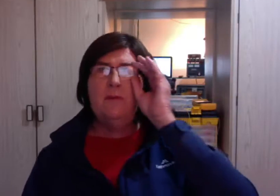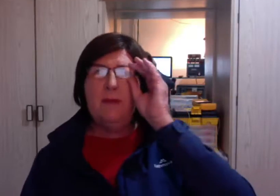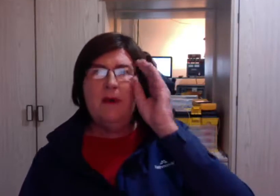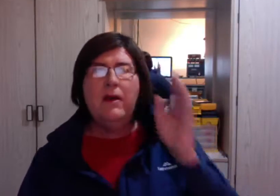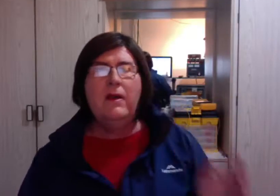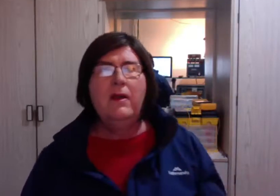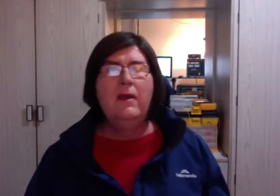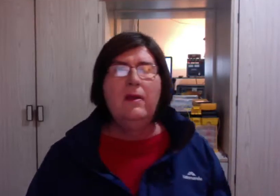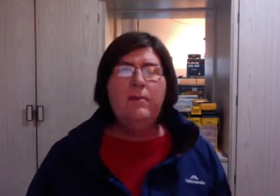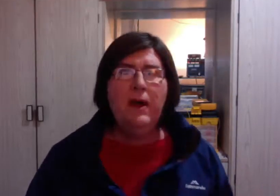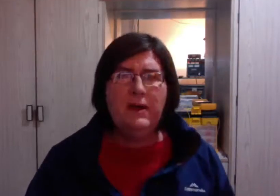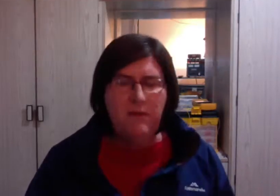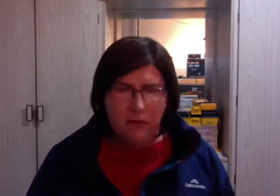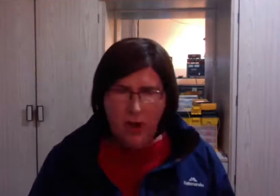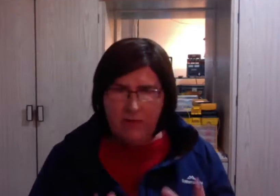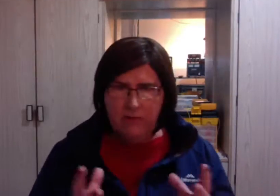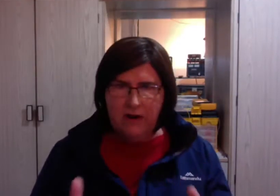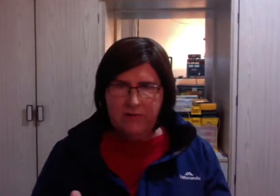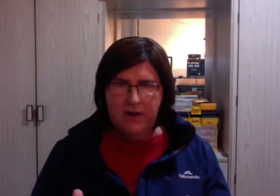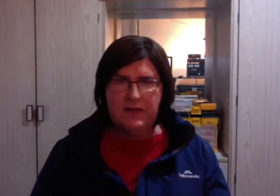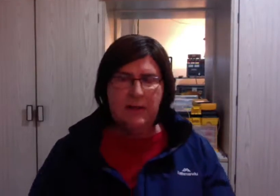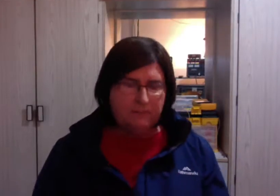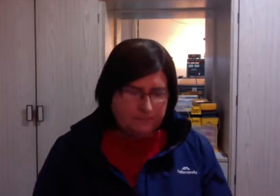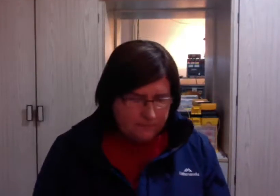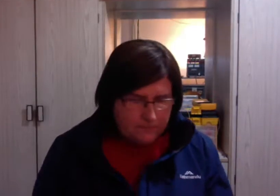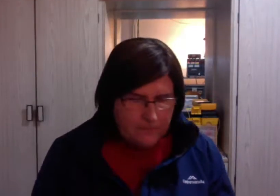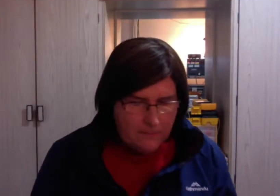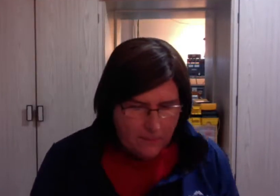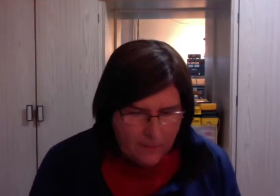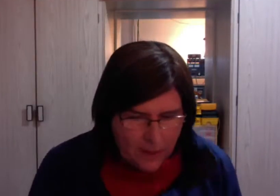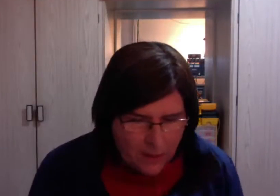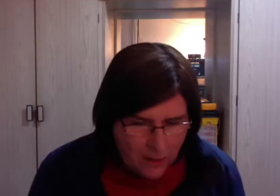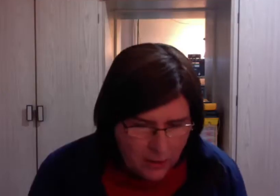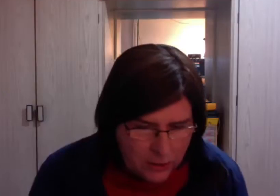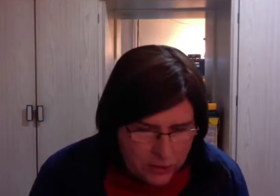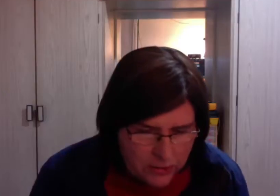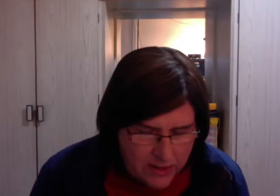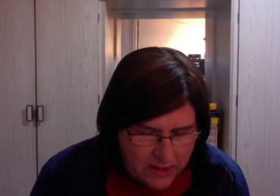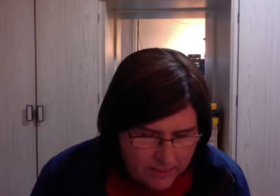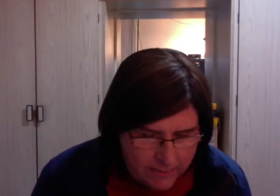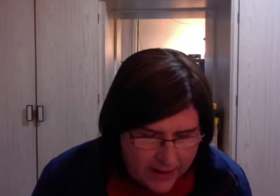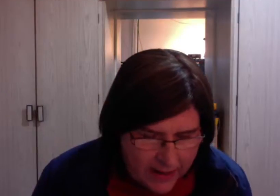remember. But I'll give you a kind of a rough idea. You need about